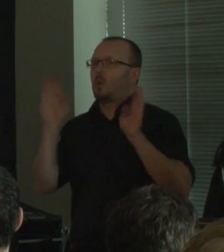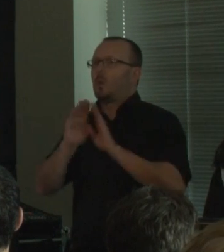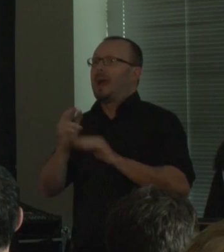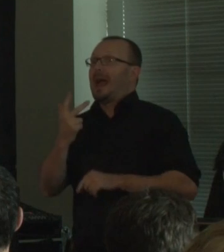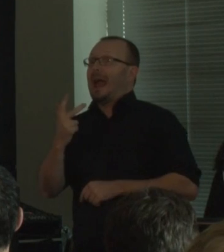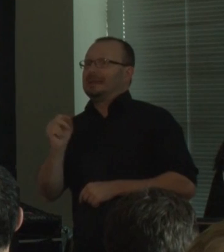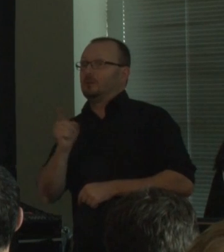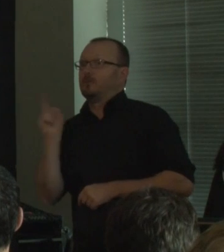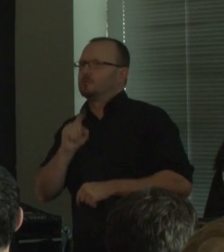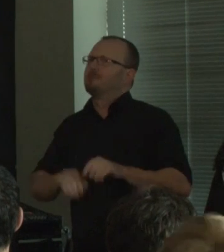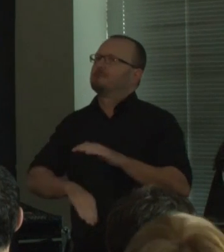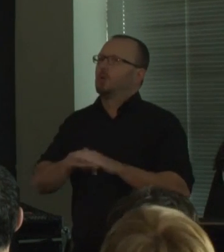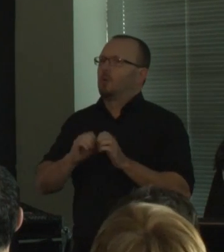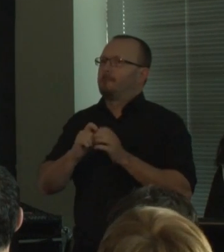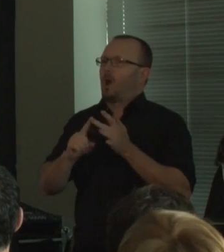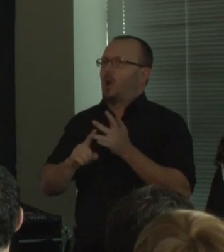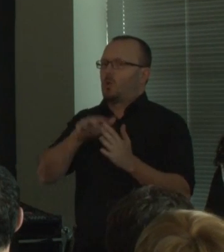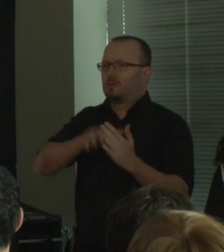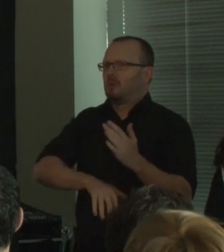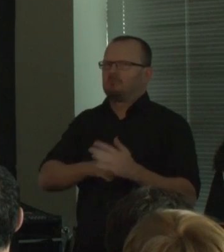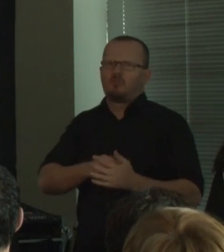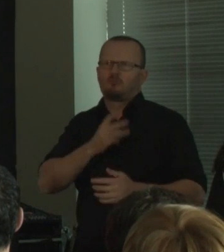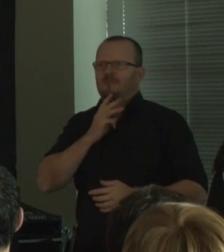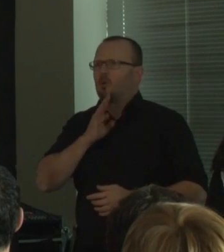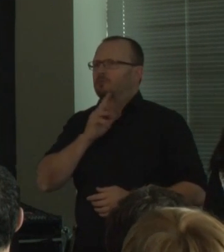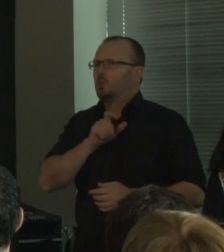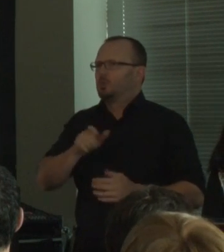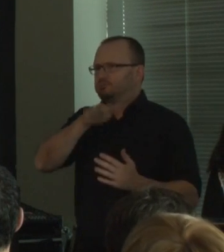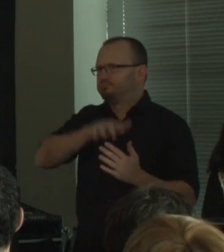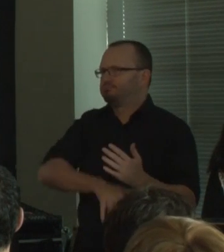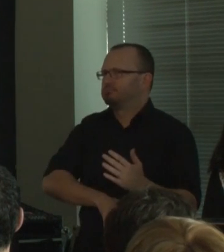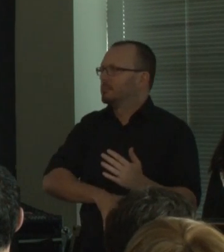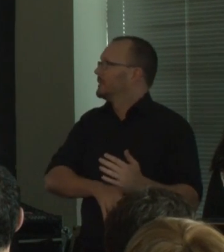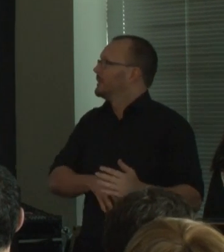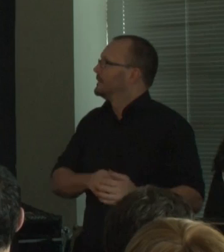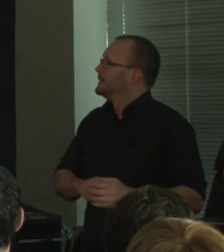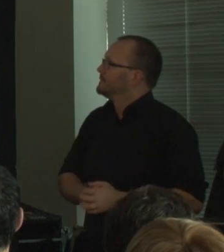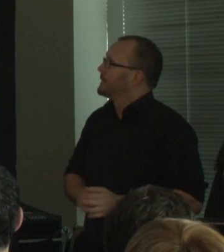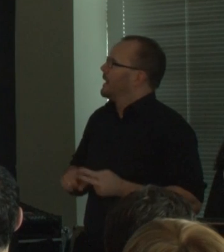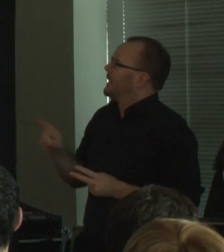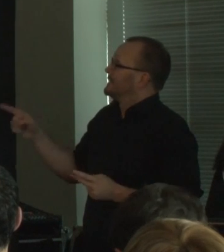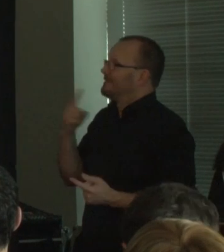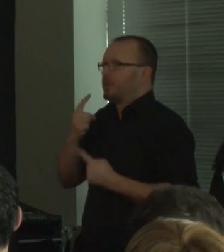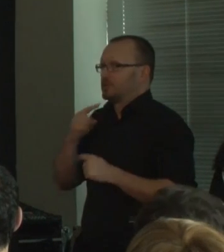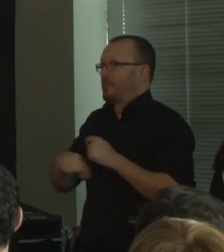biography of sort of like, you know, 300-400 words. This is information about the gallery itself.